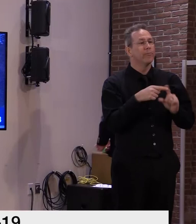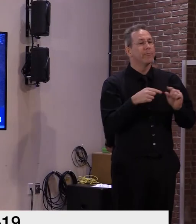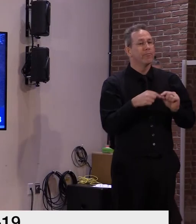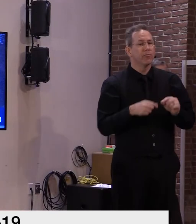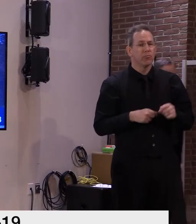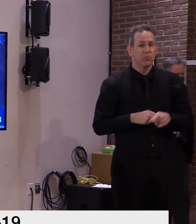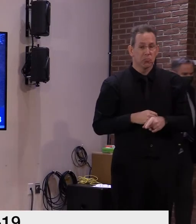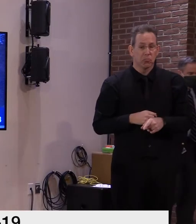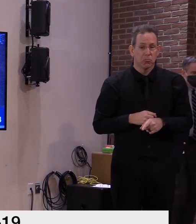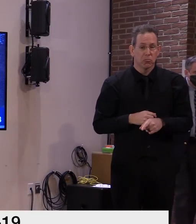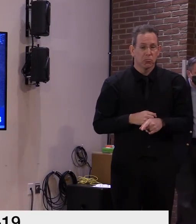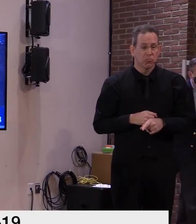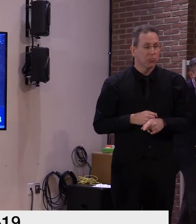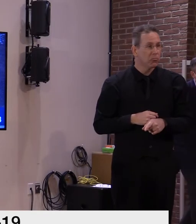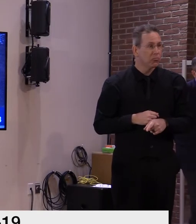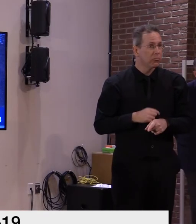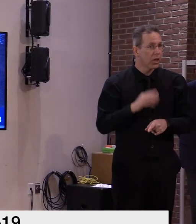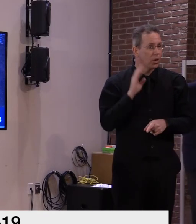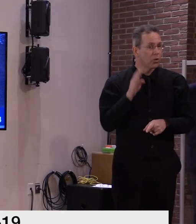Mike, True North